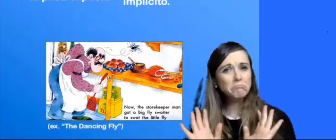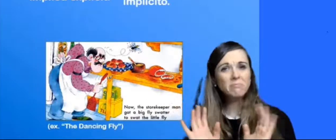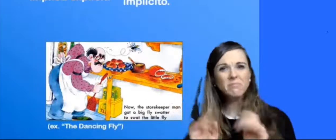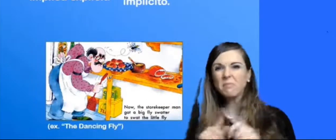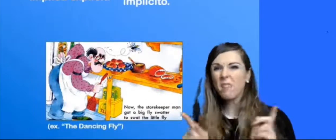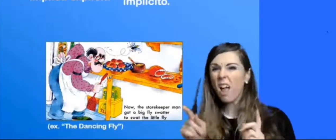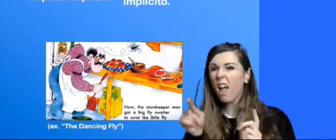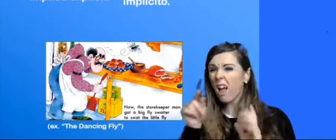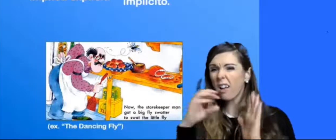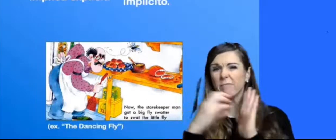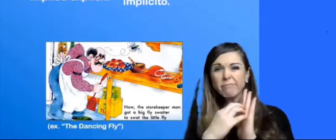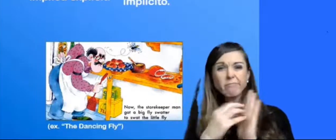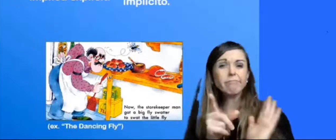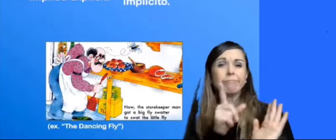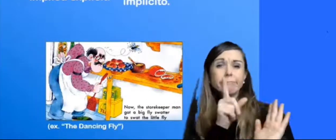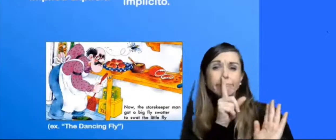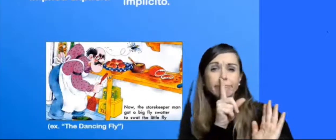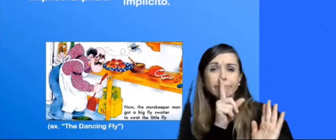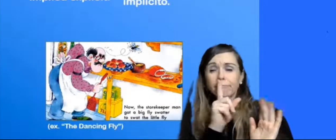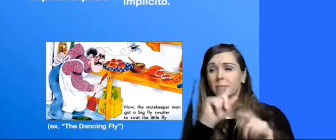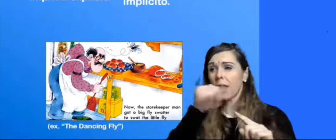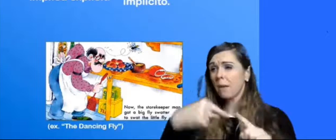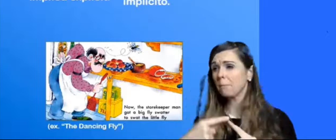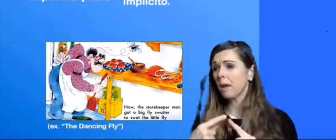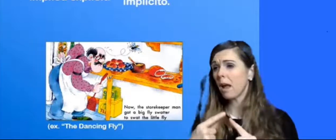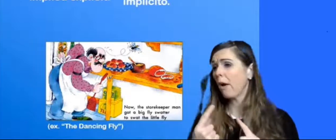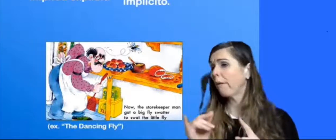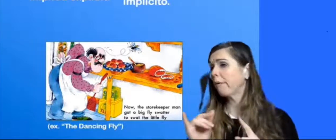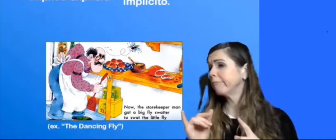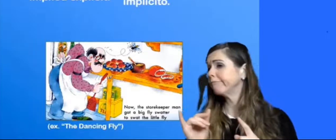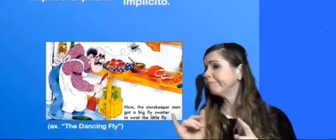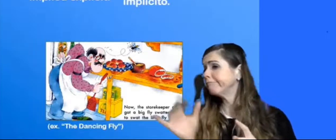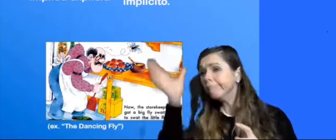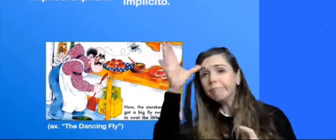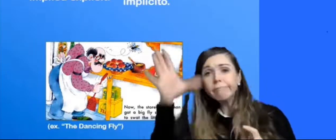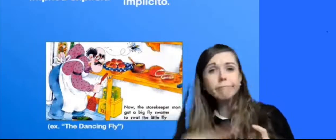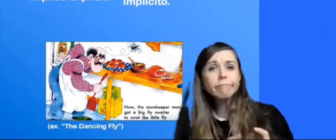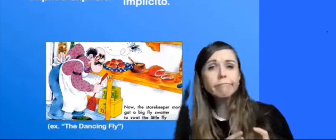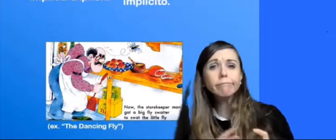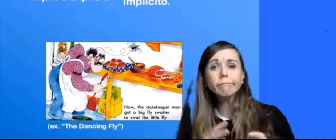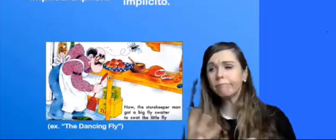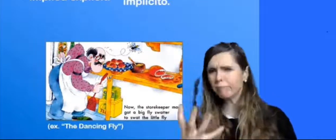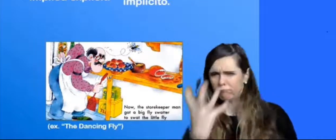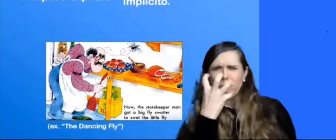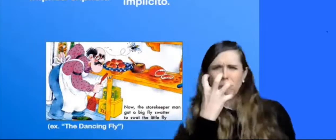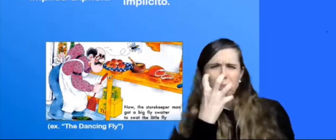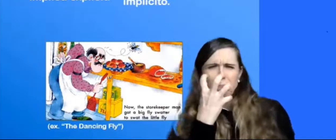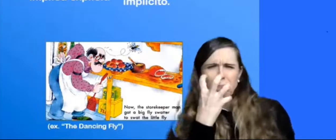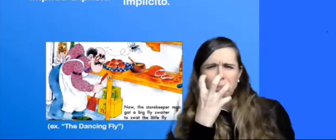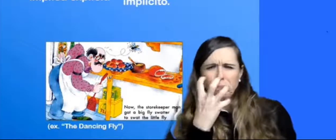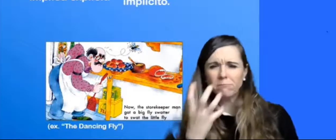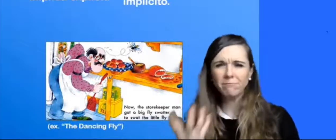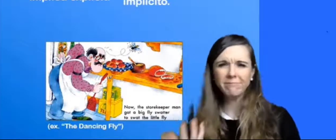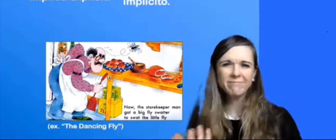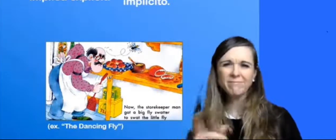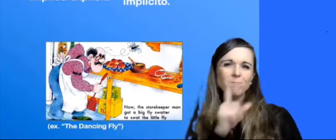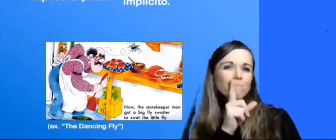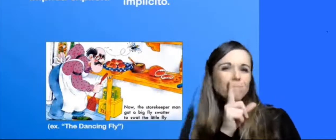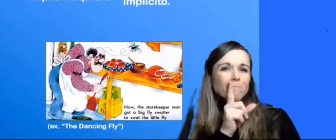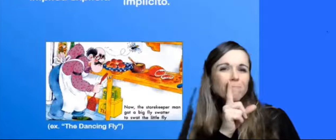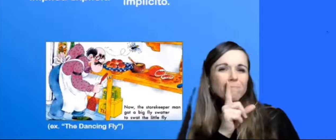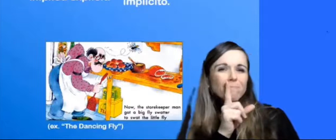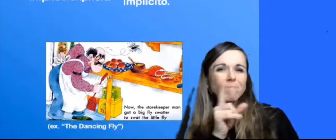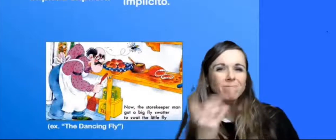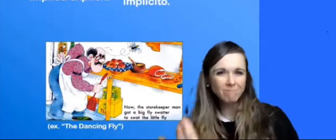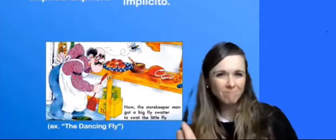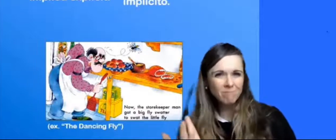And you can see that sentence in the story is quite simple. There isn't much information about how this man